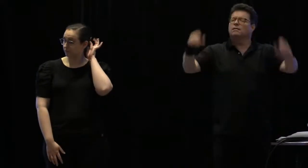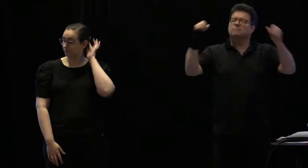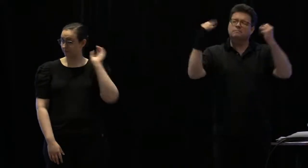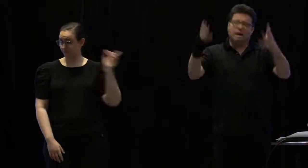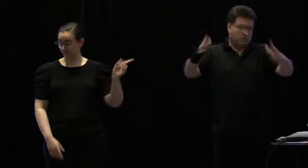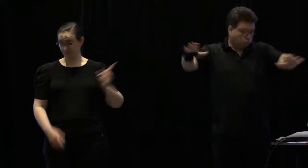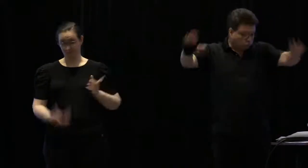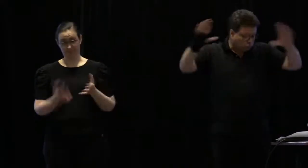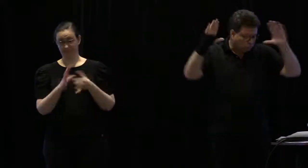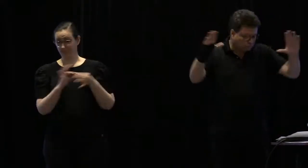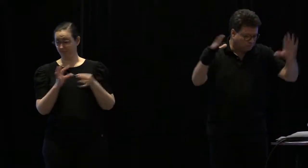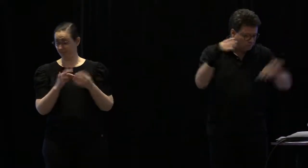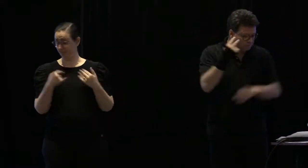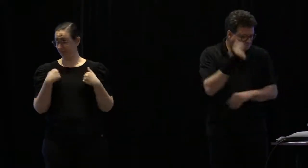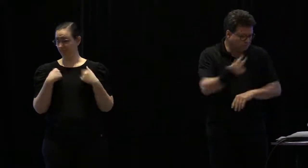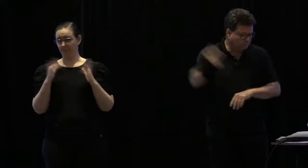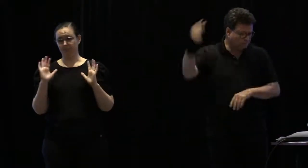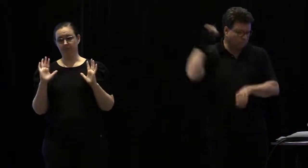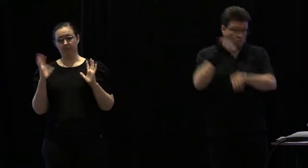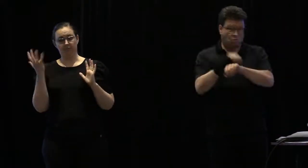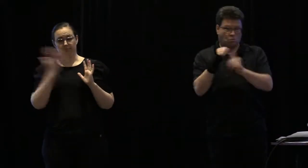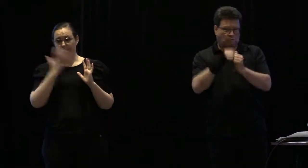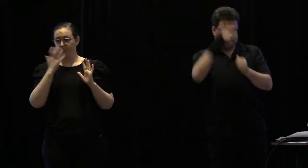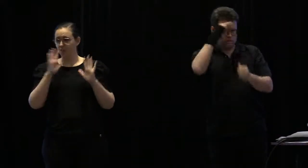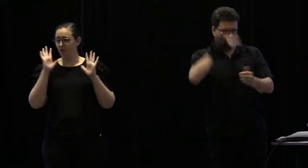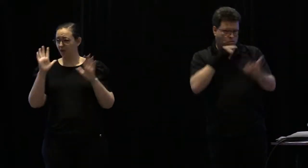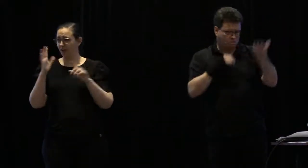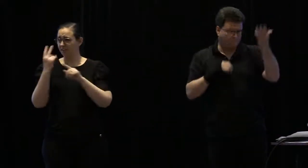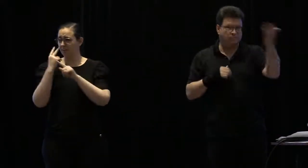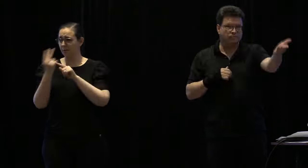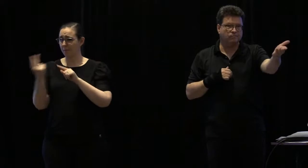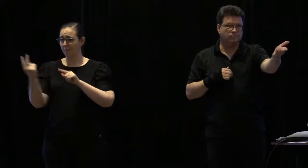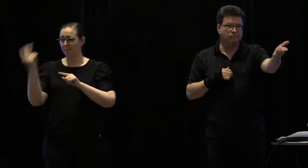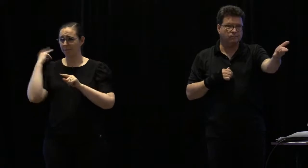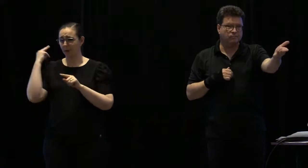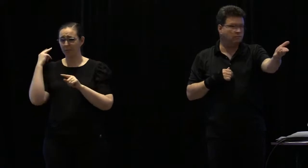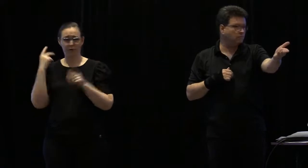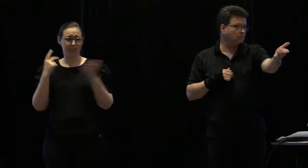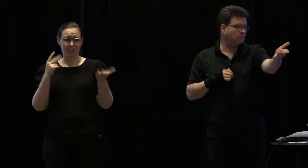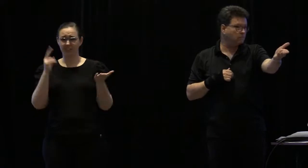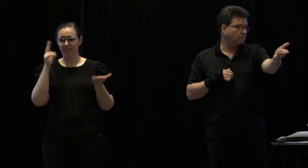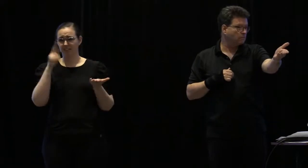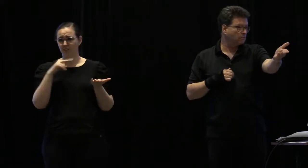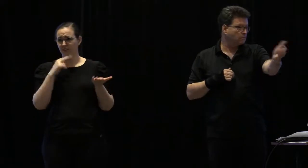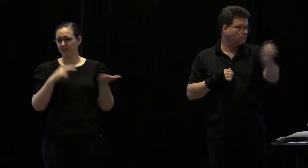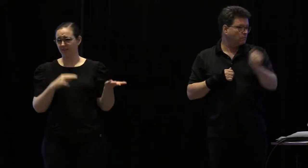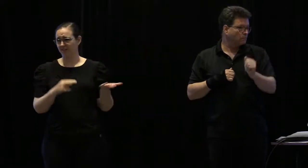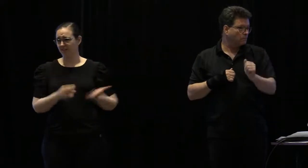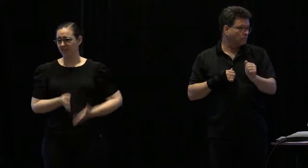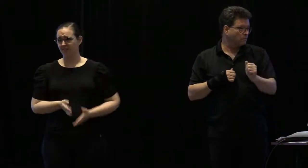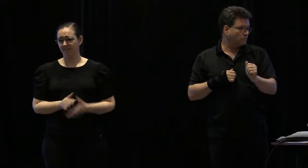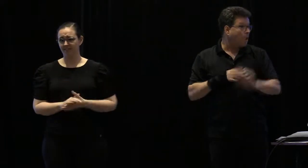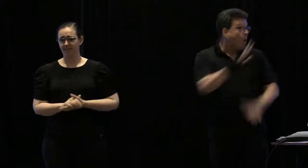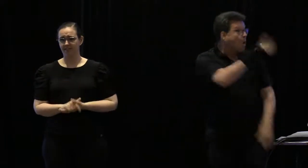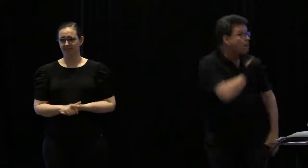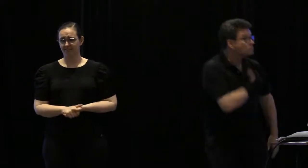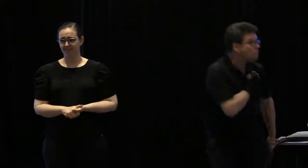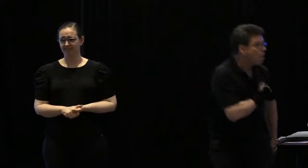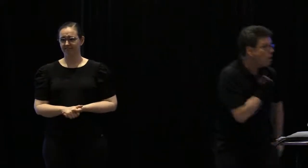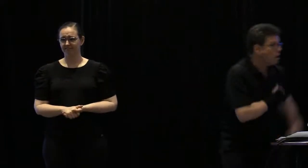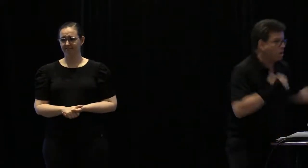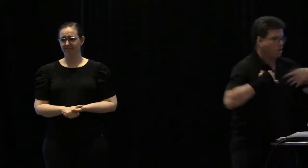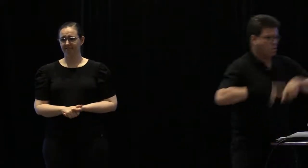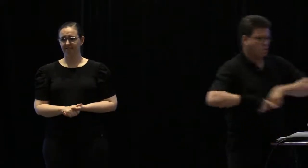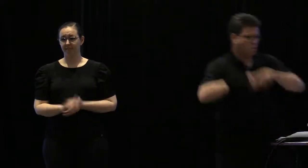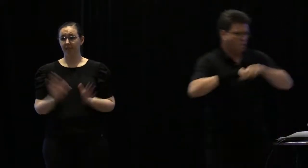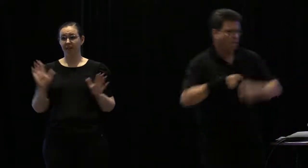Again, to summarize, Charles said, "For me, it is a wonderful time looking back on all the work we did together." And one